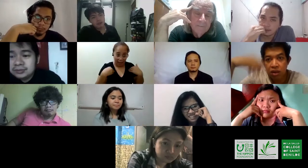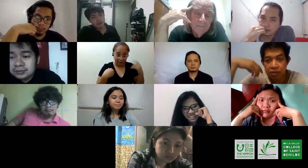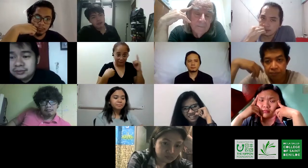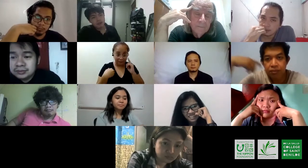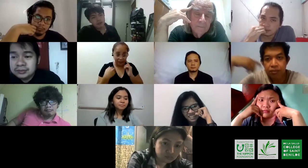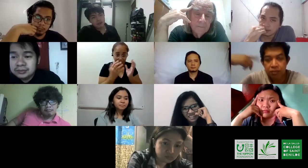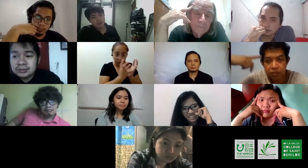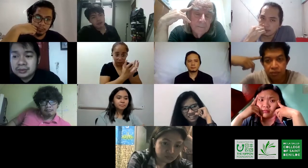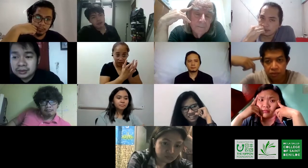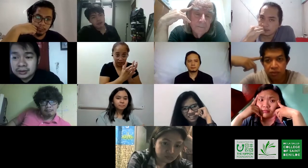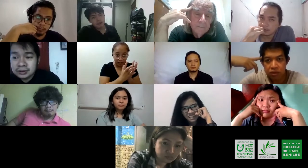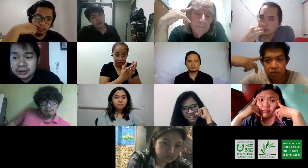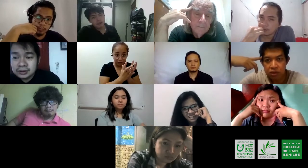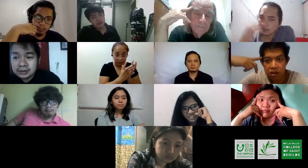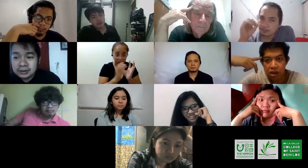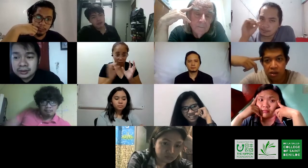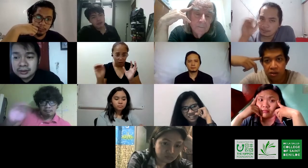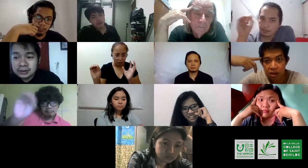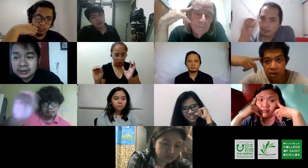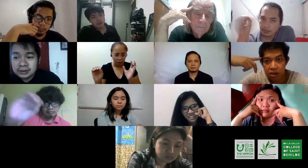not?